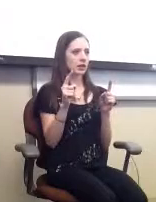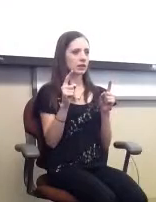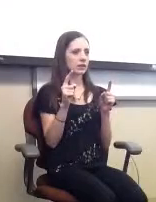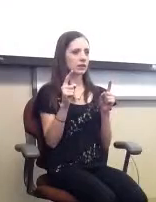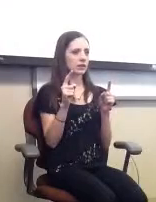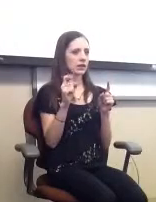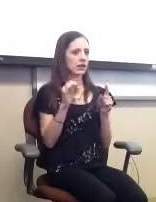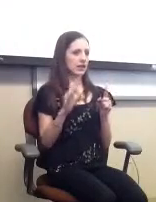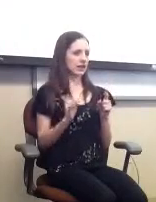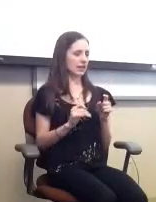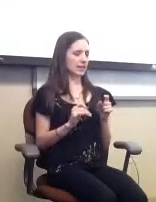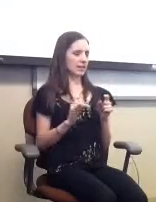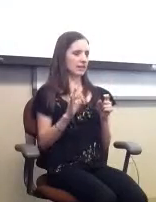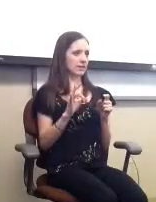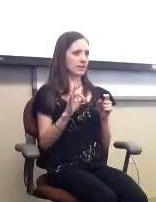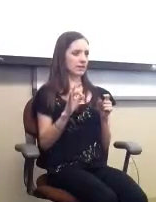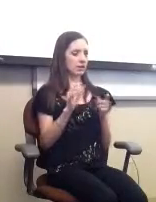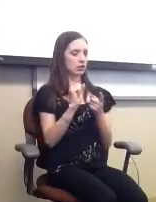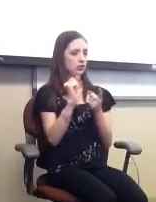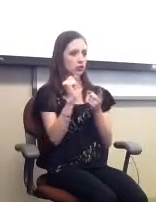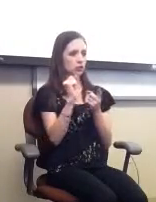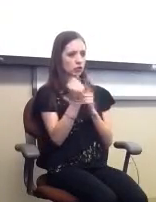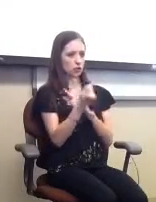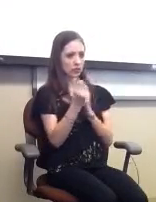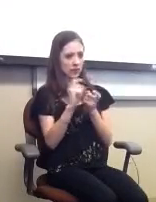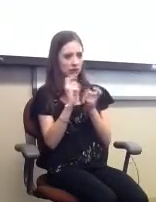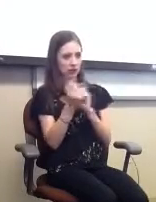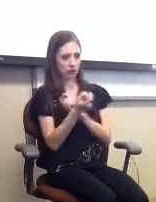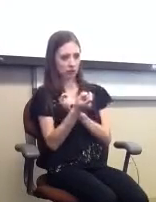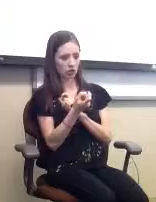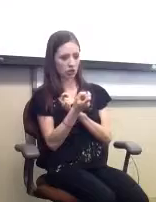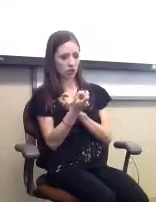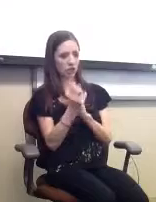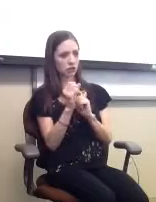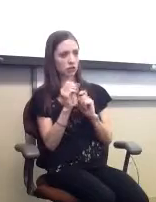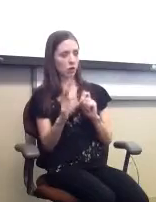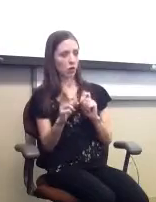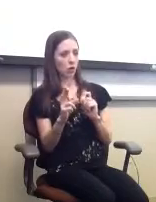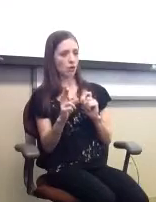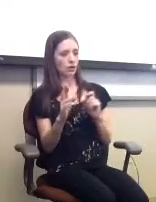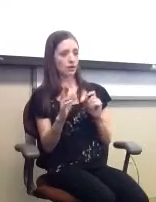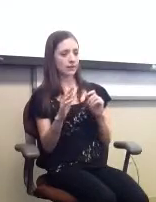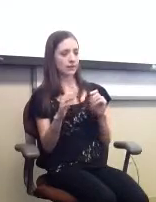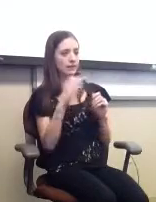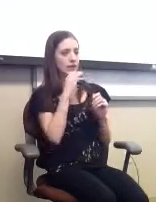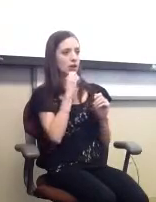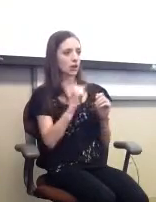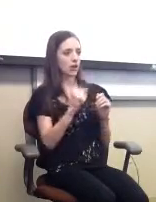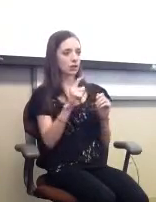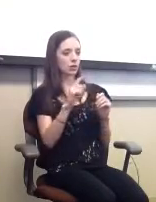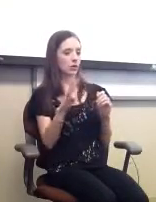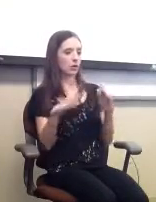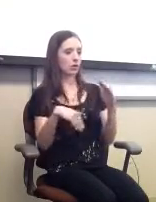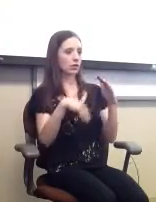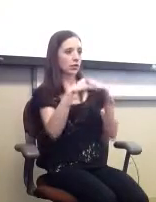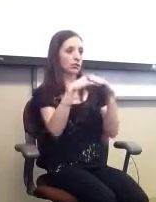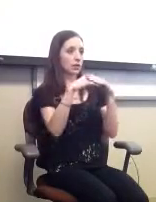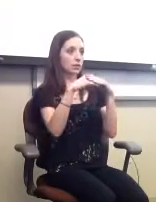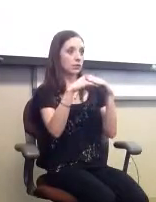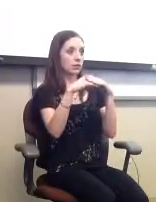their circumstances change or they reach age 24, they do not have to reapply. Okay, Form 48.